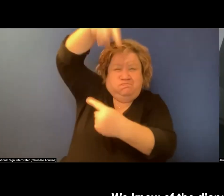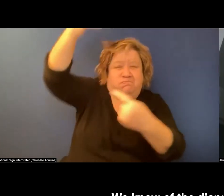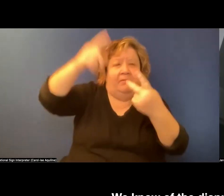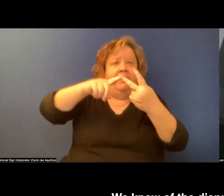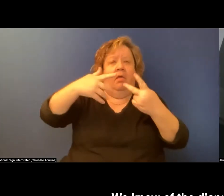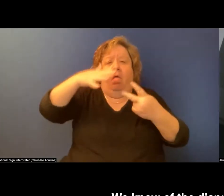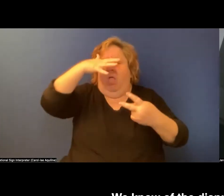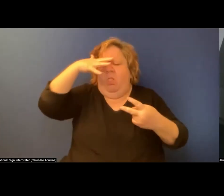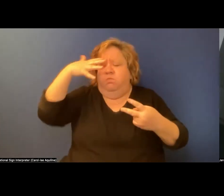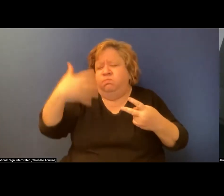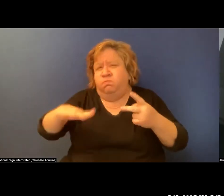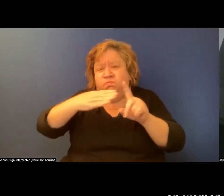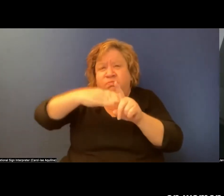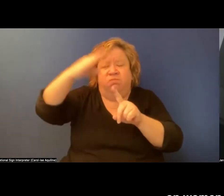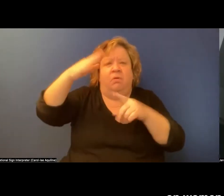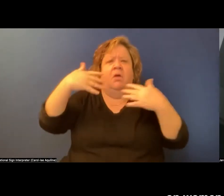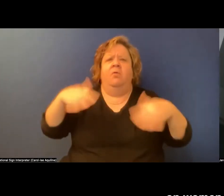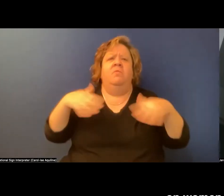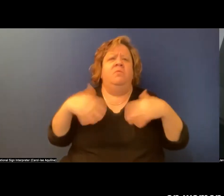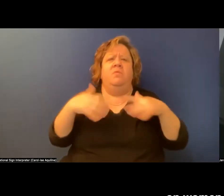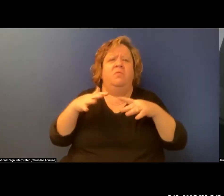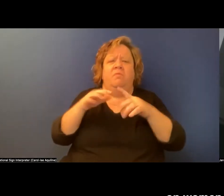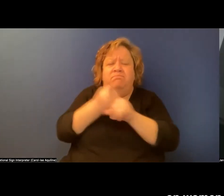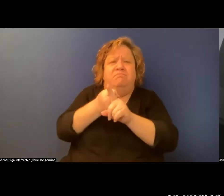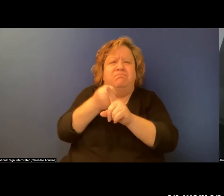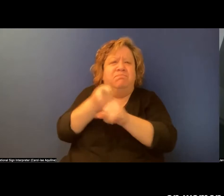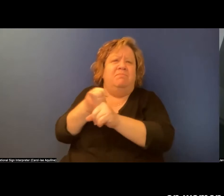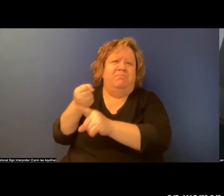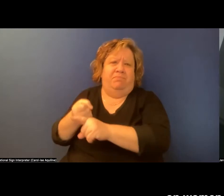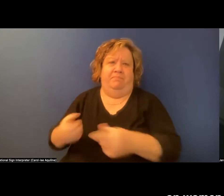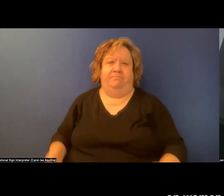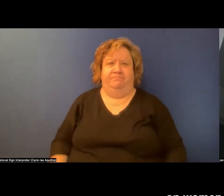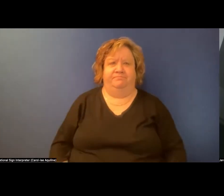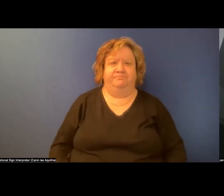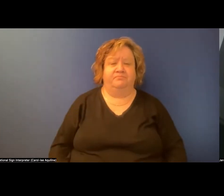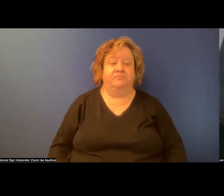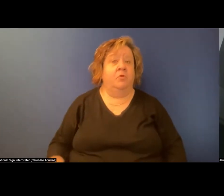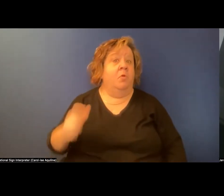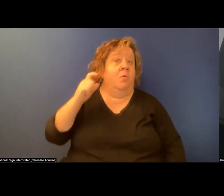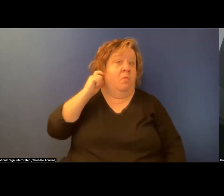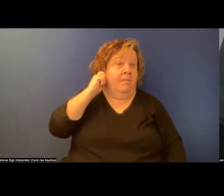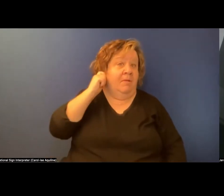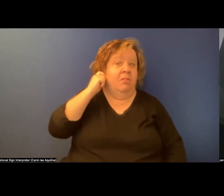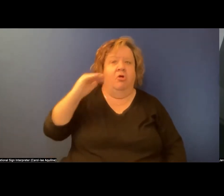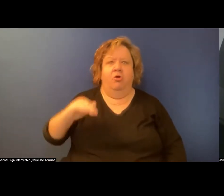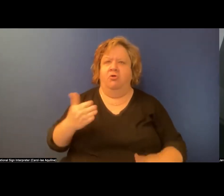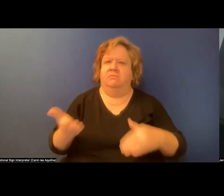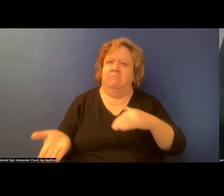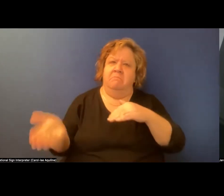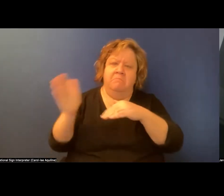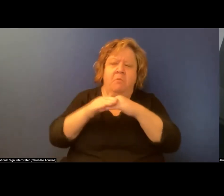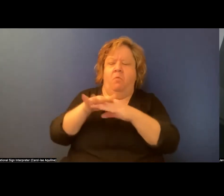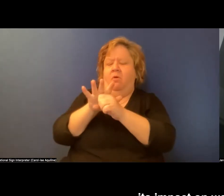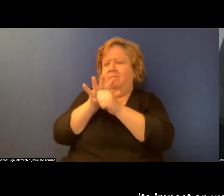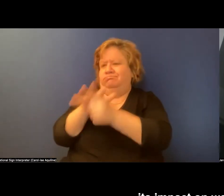of climate crisis on women and girls and the persons with disabilities. However, how often do